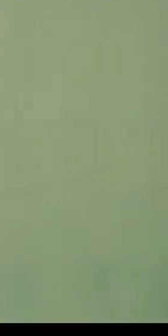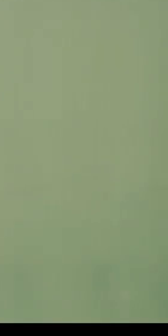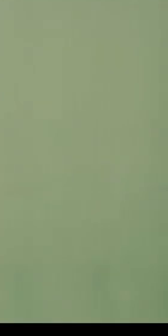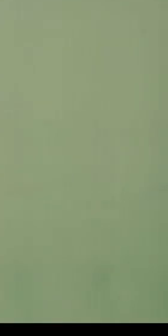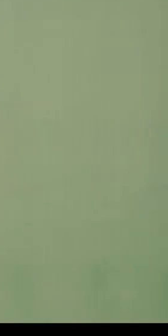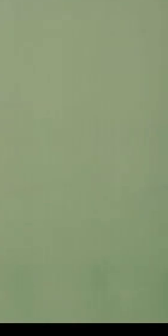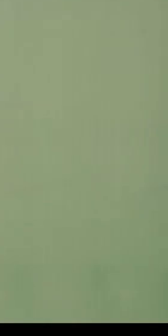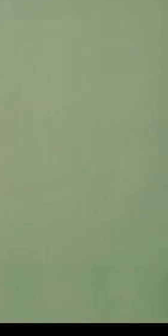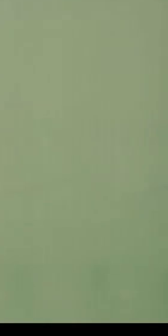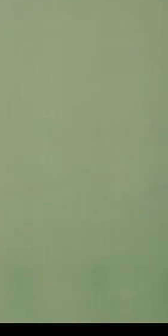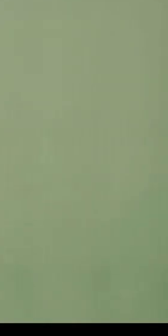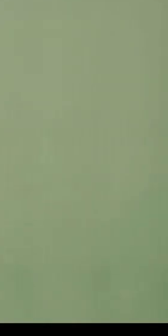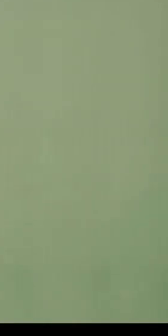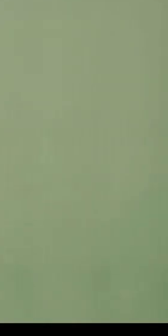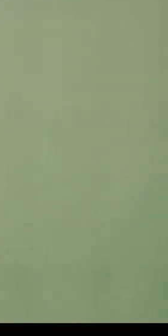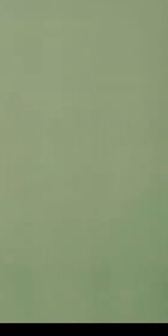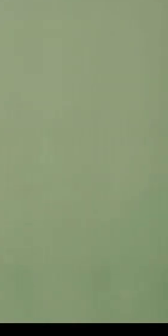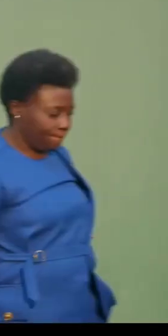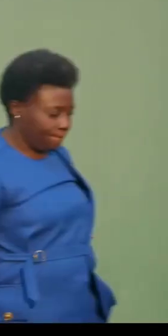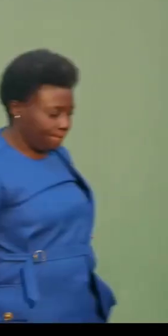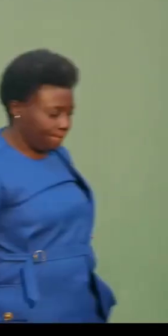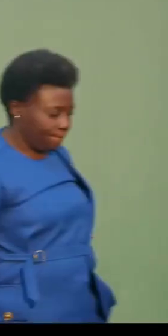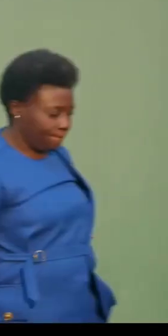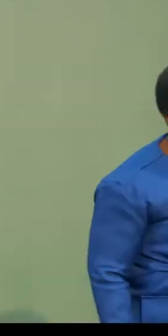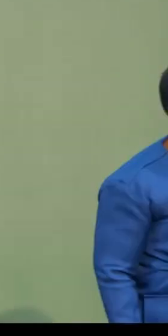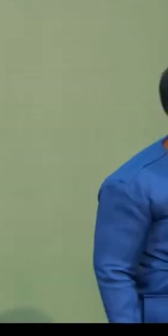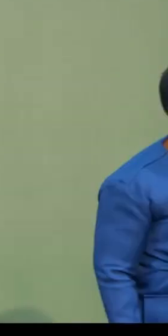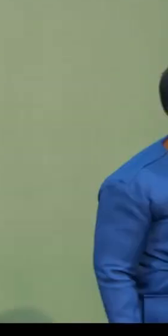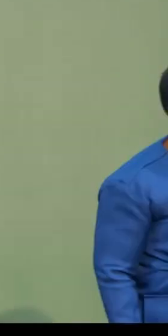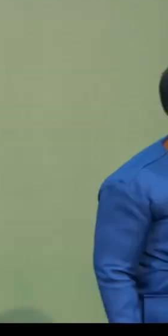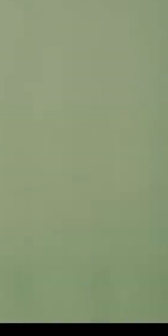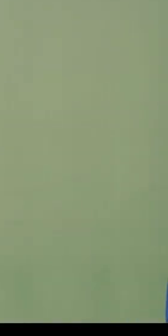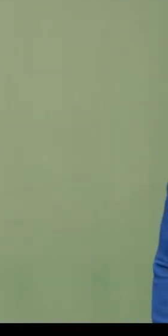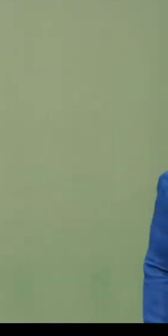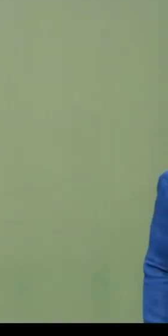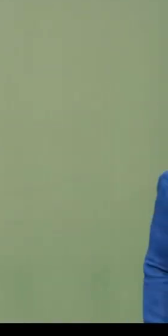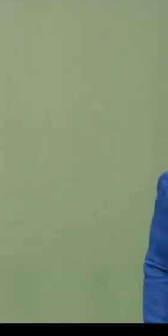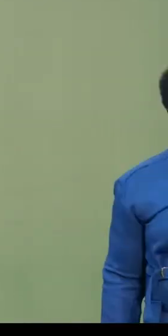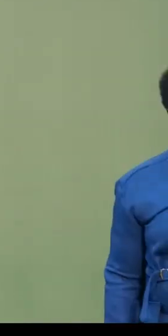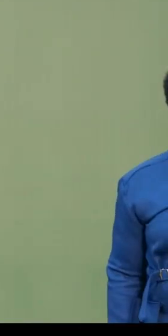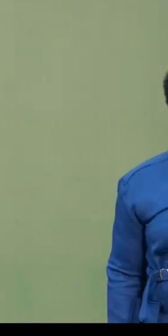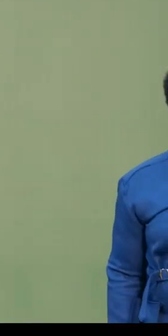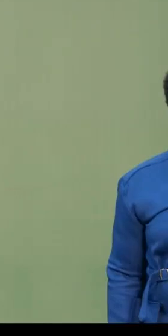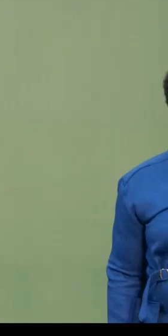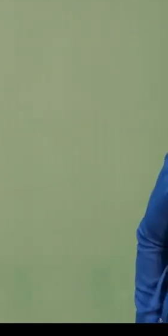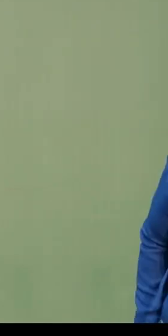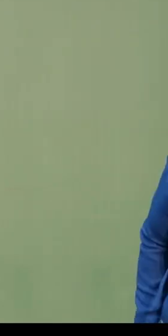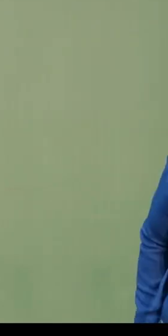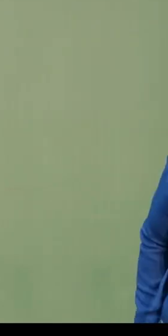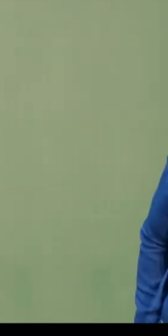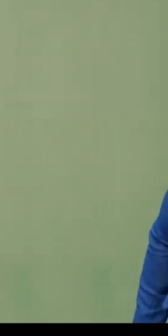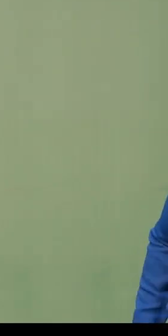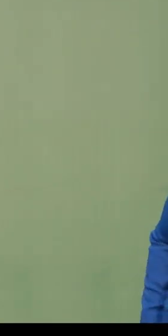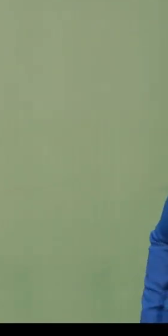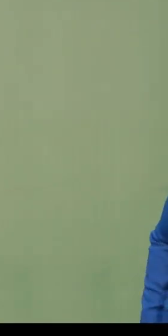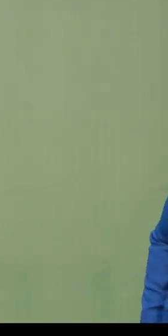Today's topic is epidemiology and prevention, two essential components of